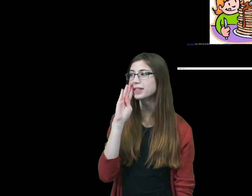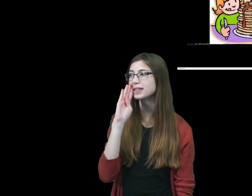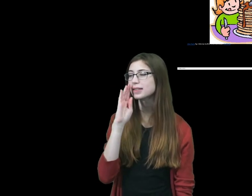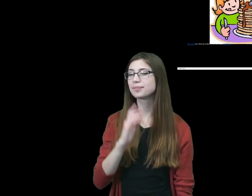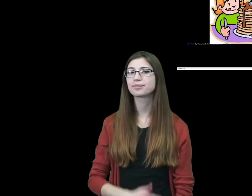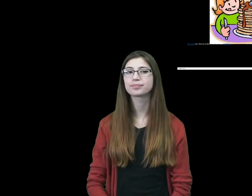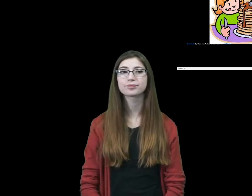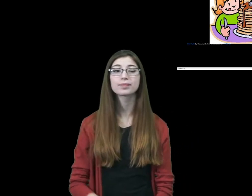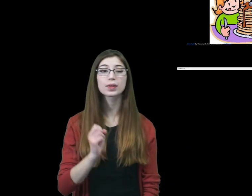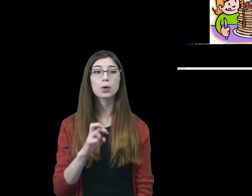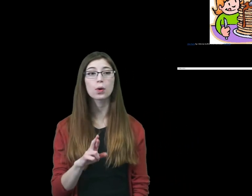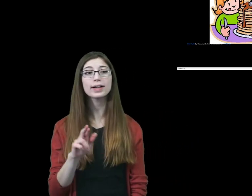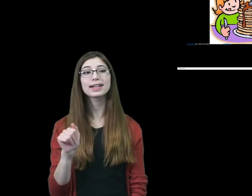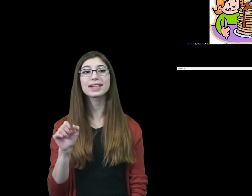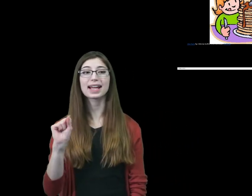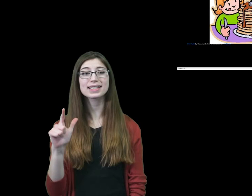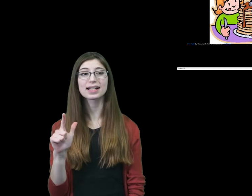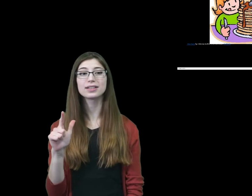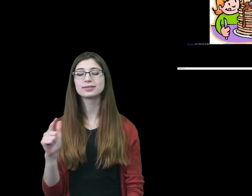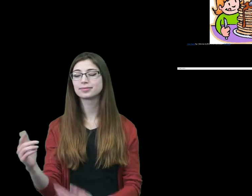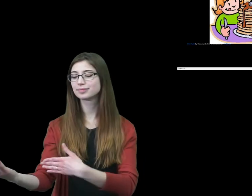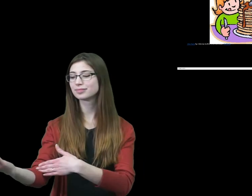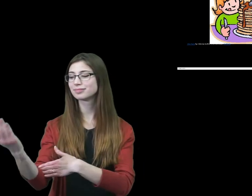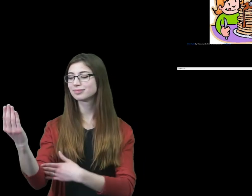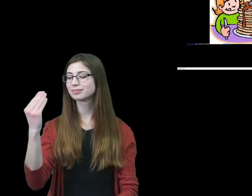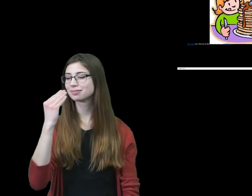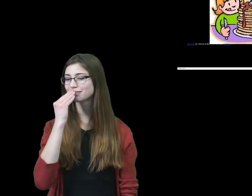Breakfast, or in ASL,